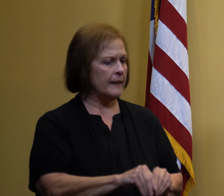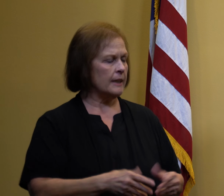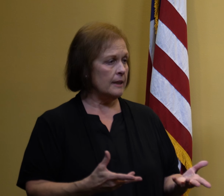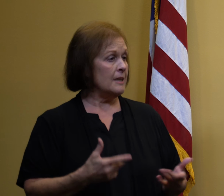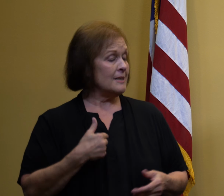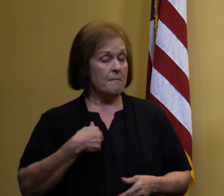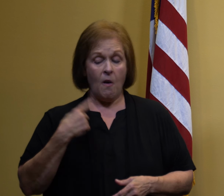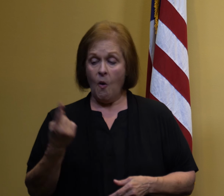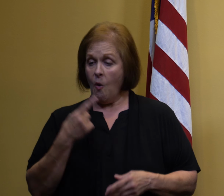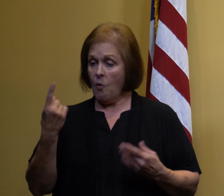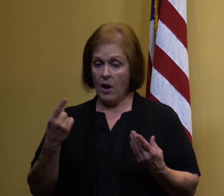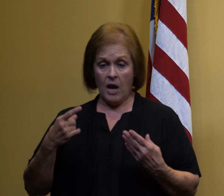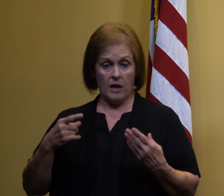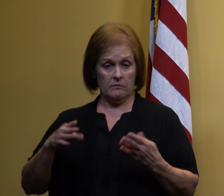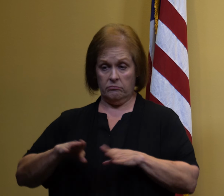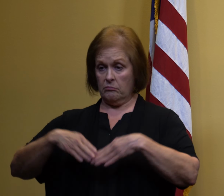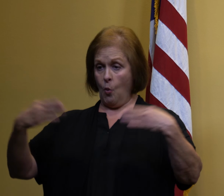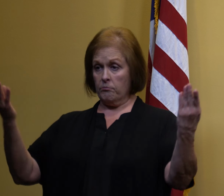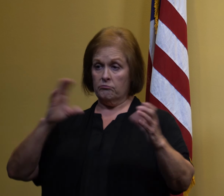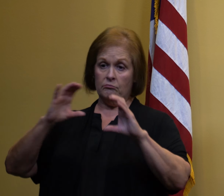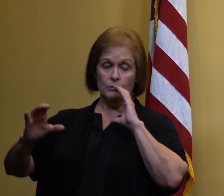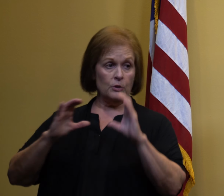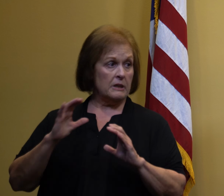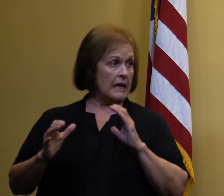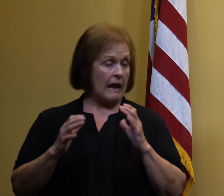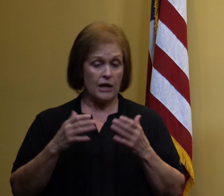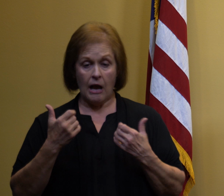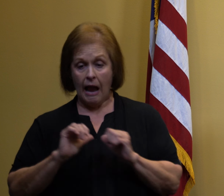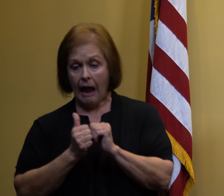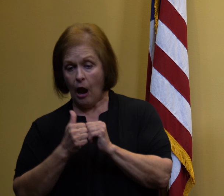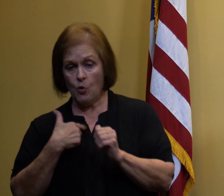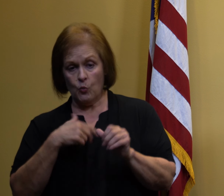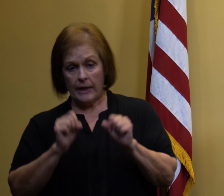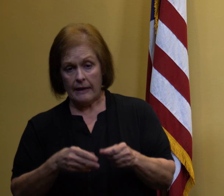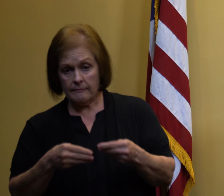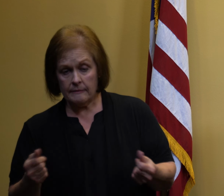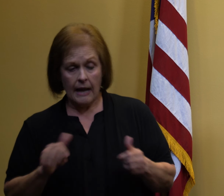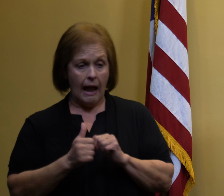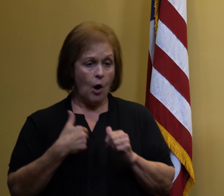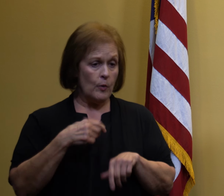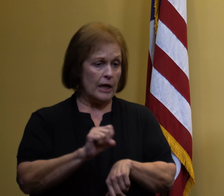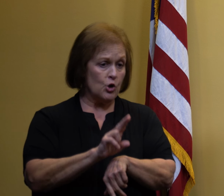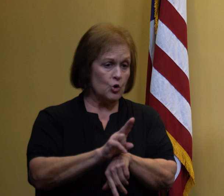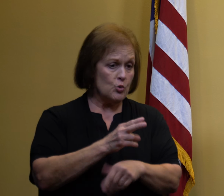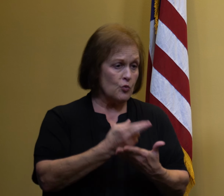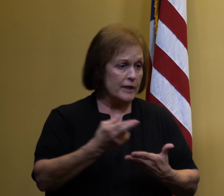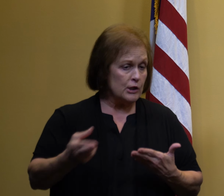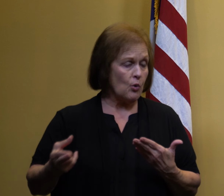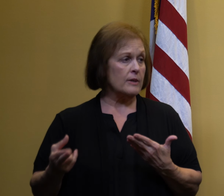open always for dialogue, specifically around solutions, have always deployed resources and have been at the